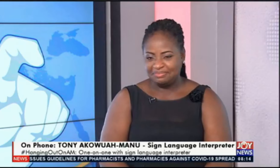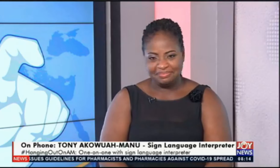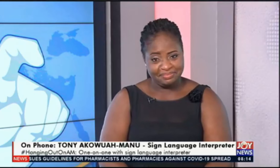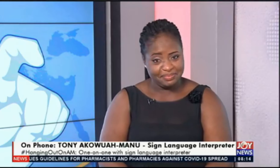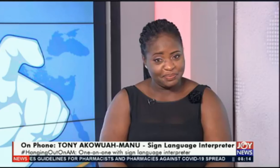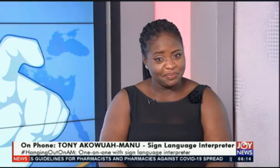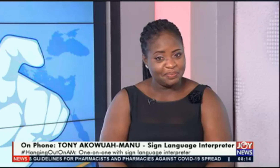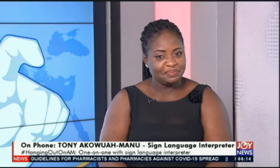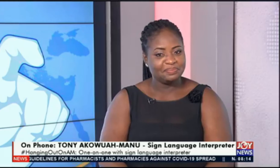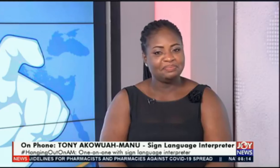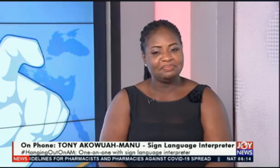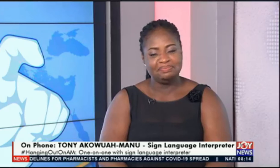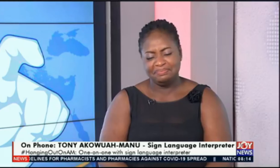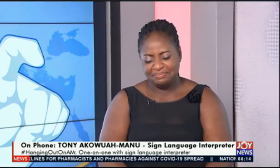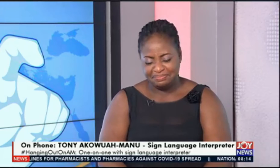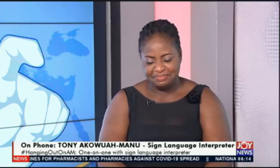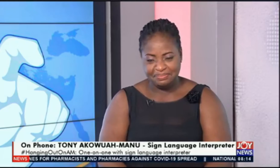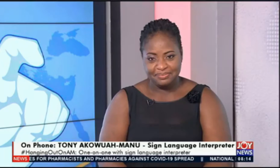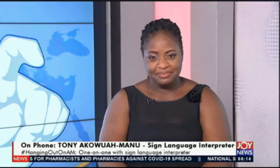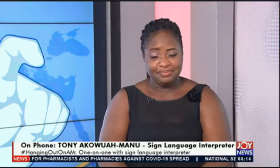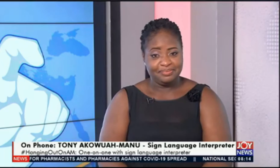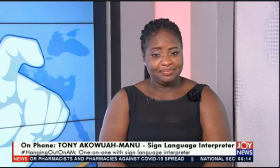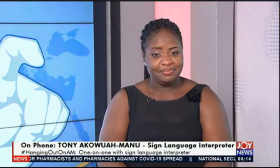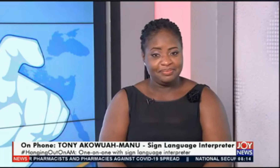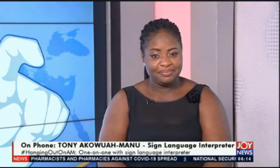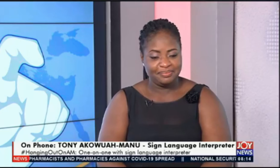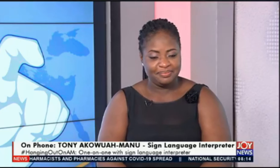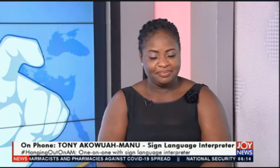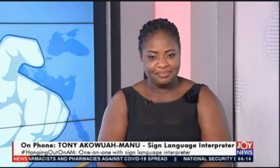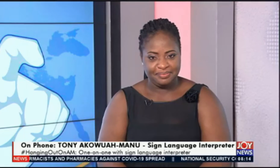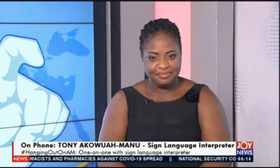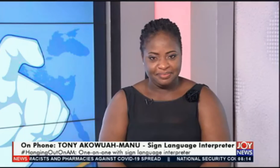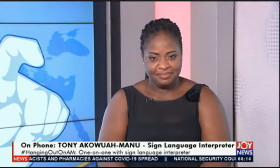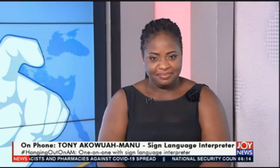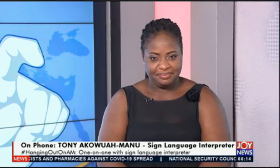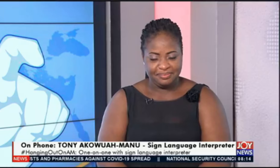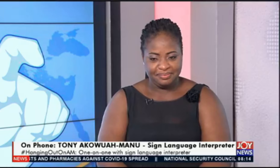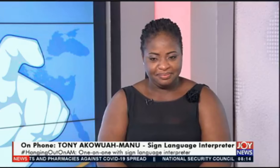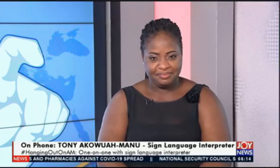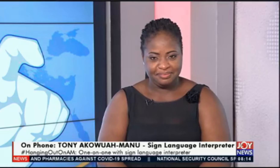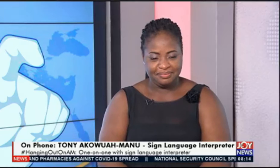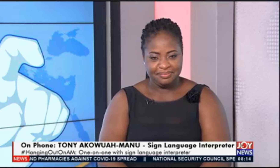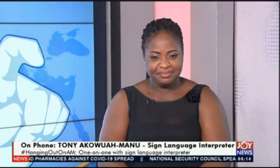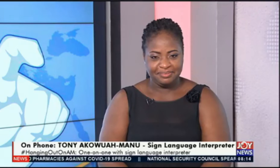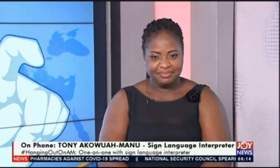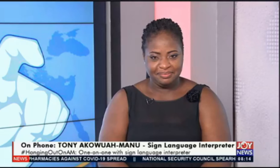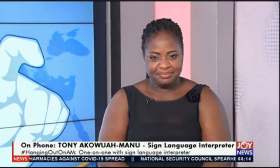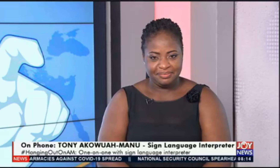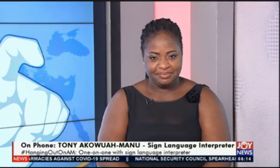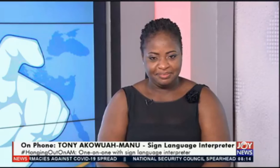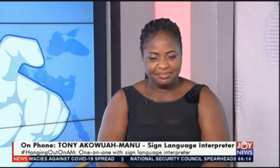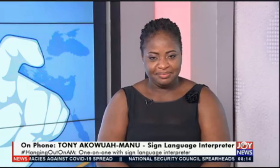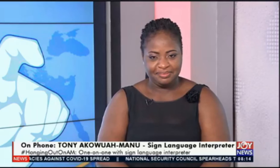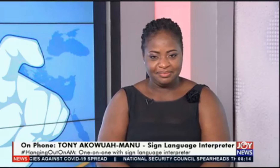Basically, she's been an inspiration, because along the line, whilst I was learning the fact, she was a senior to me. She